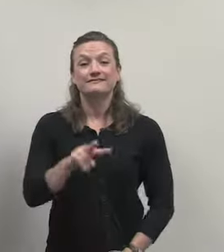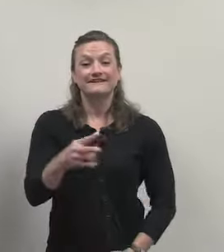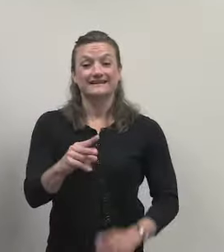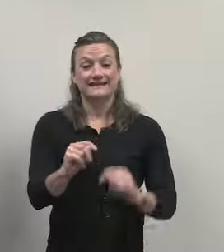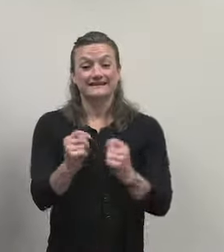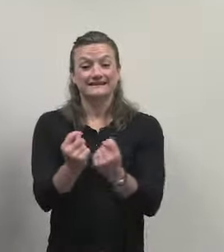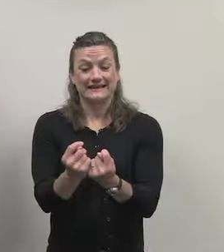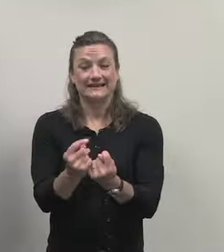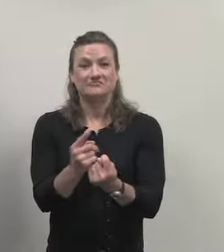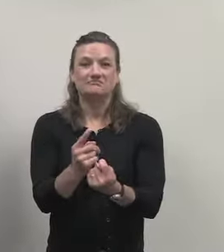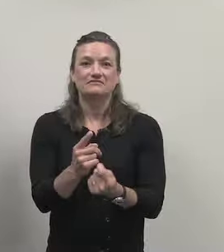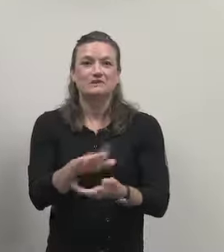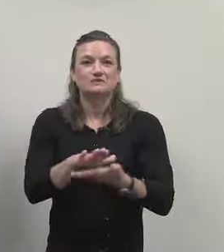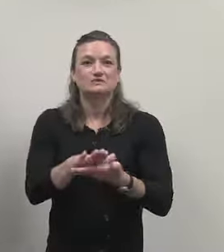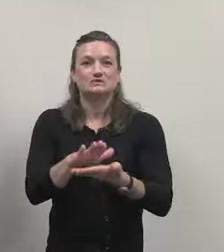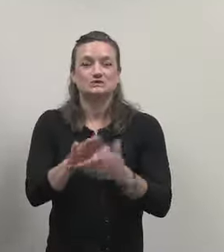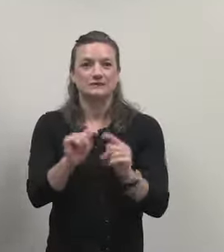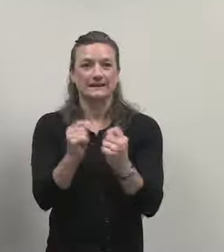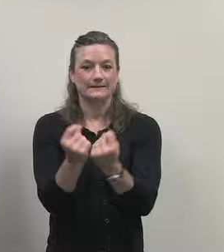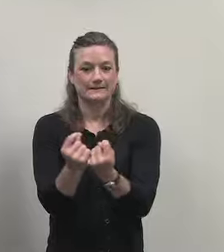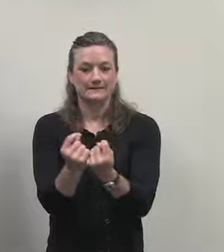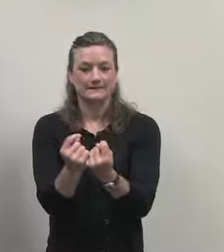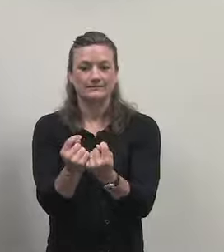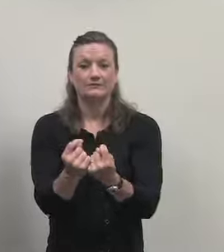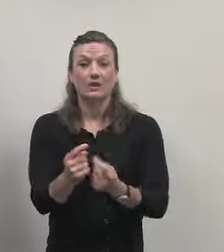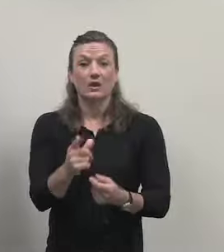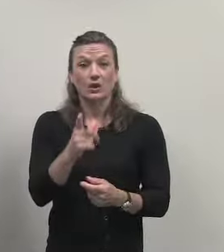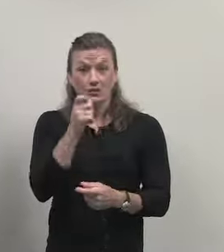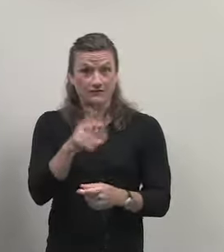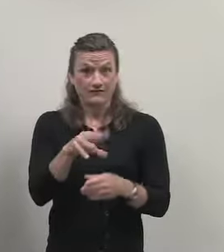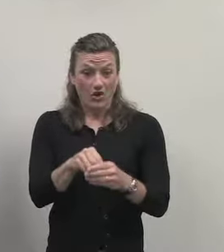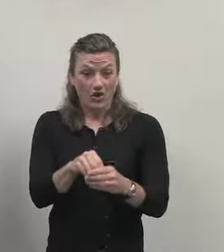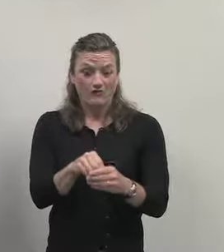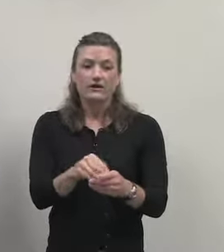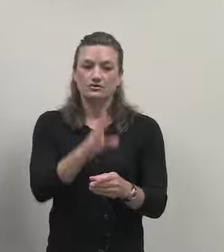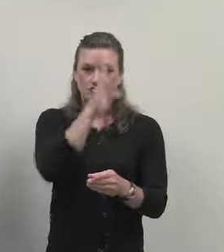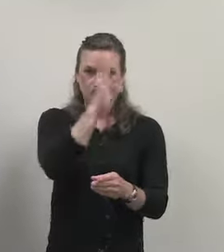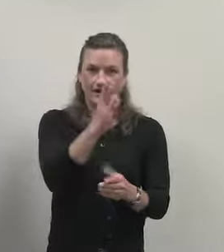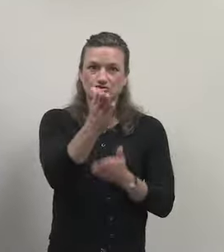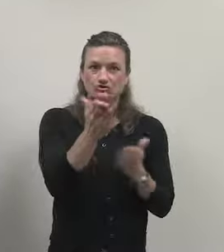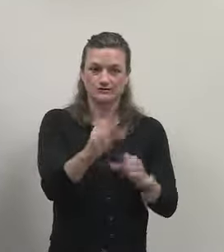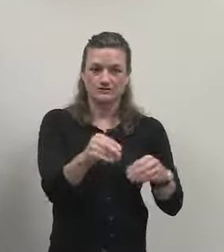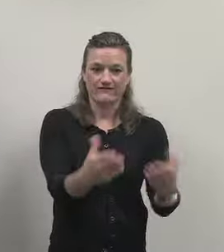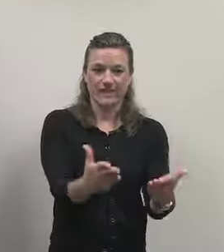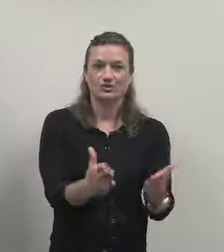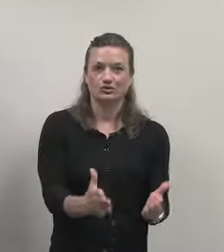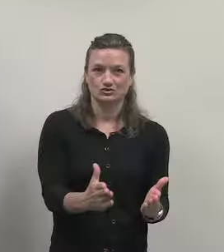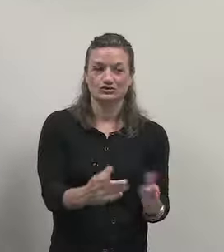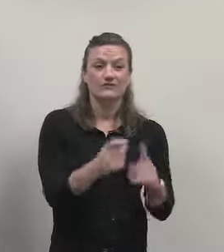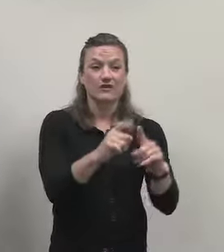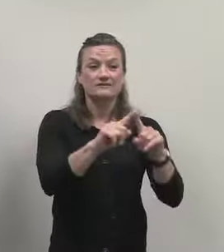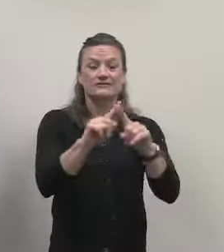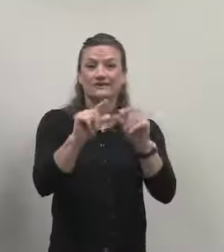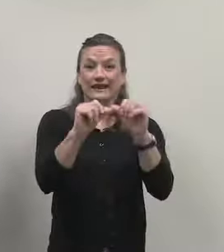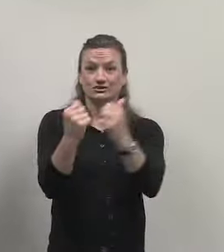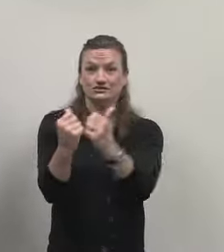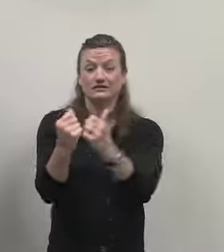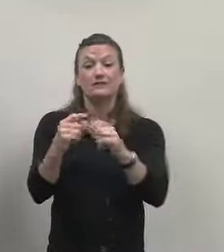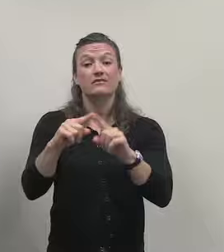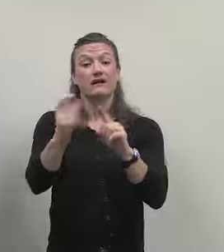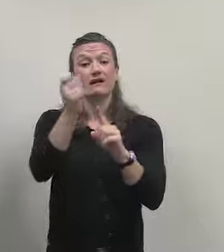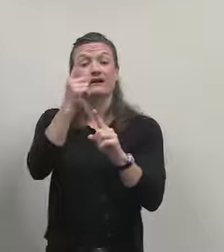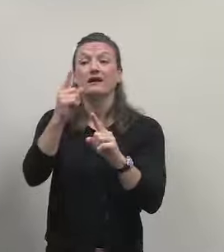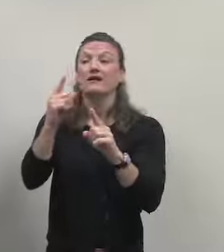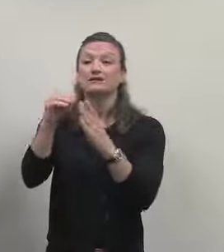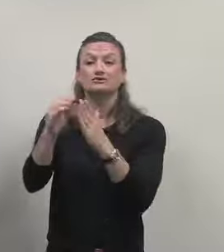The second team is the school level team. And this is made up of the direct service providers from the different agencies, as well as the